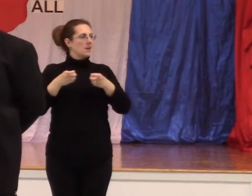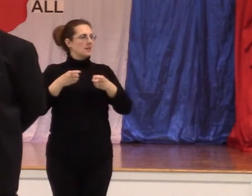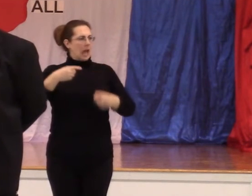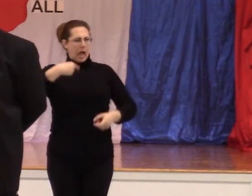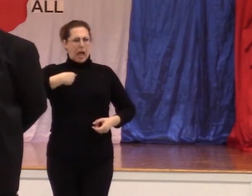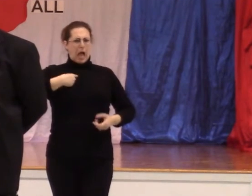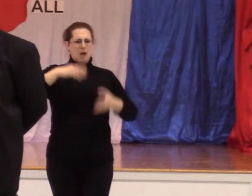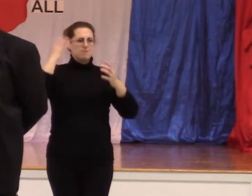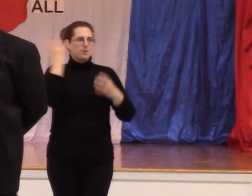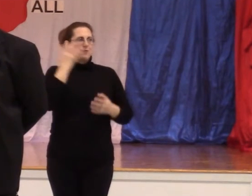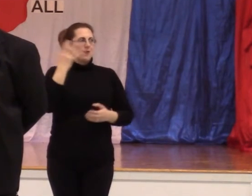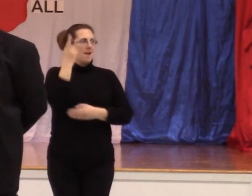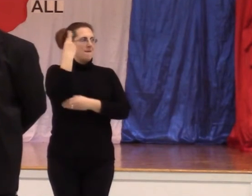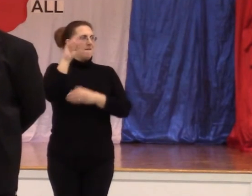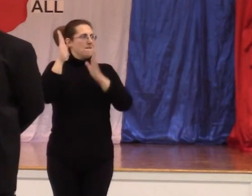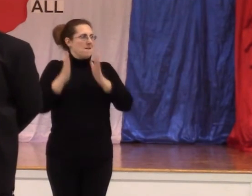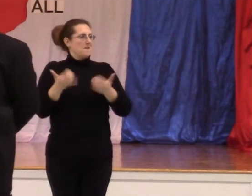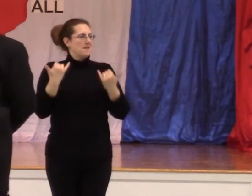great reformer now.